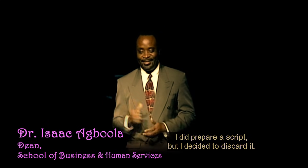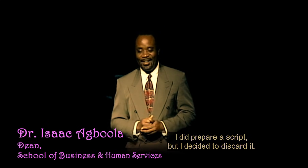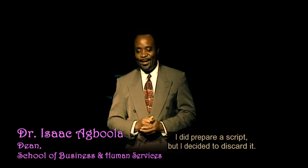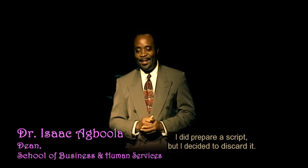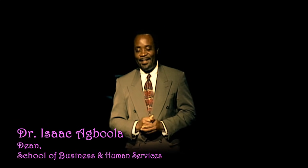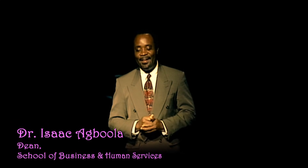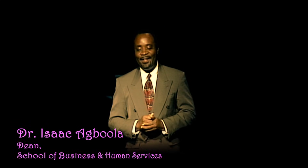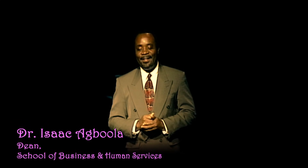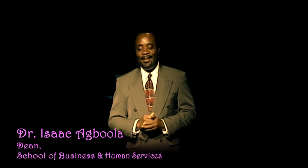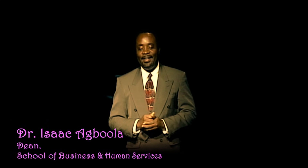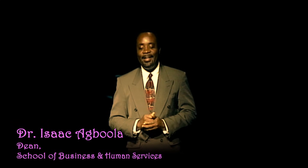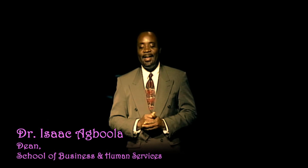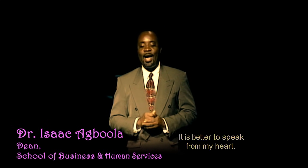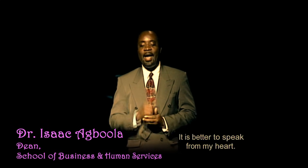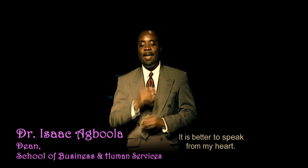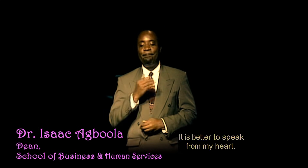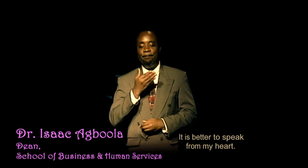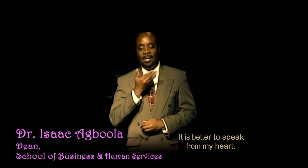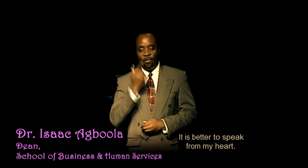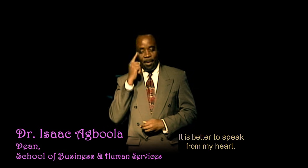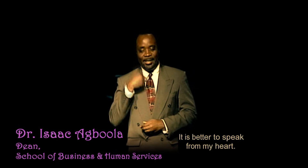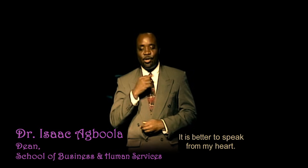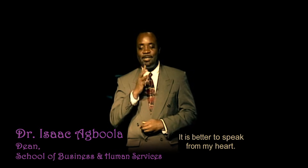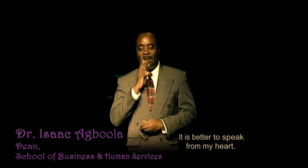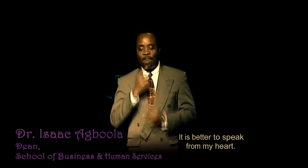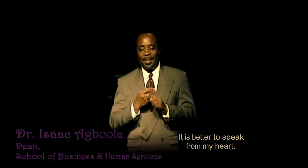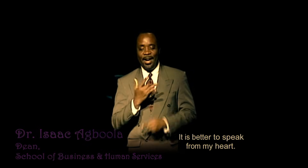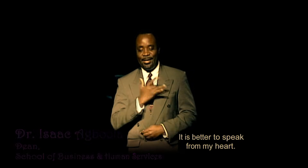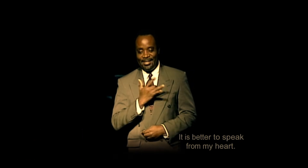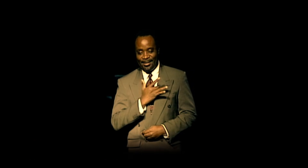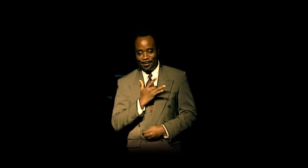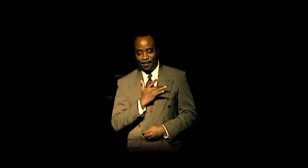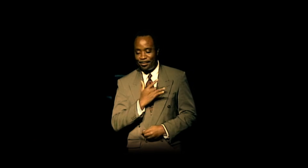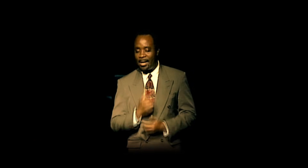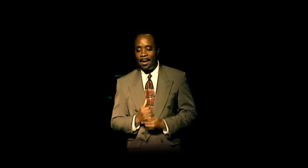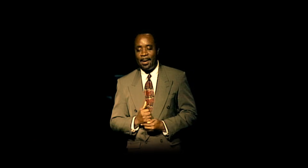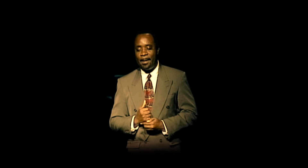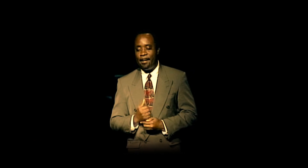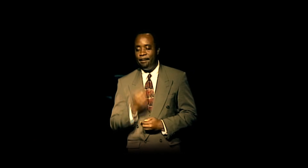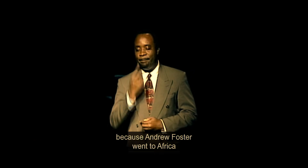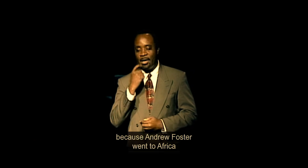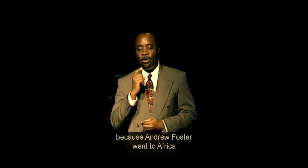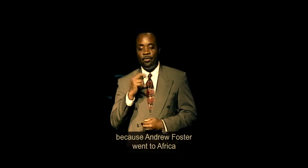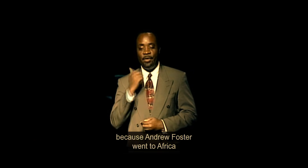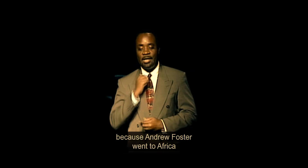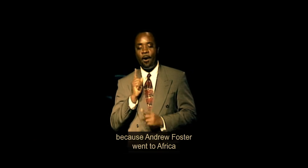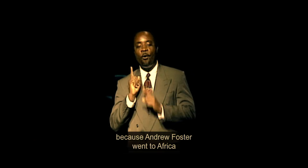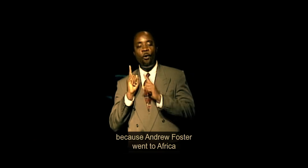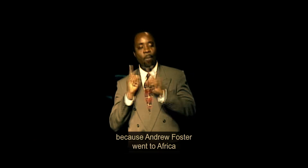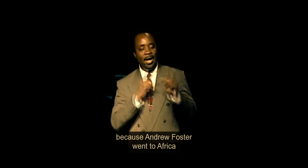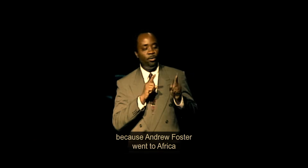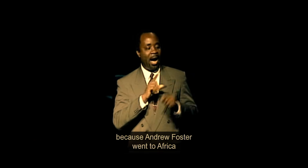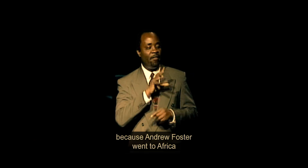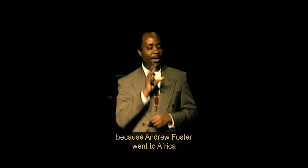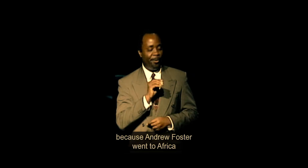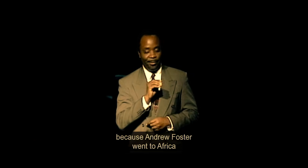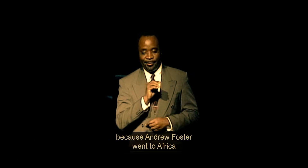it. It is better to speak from my heart, because Andrew Foster went to Africa